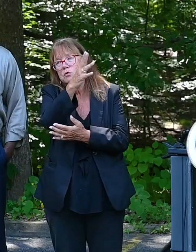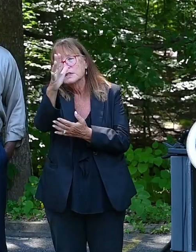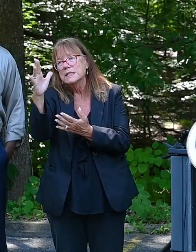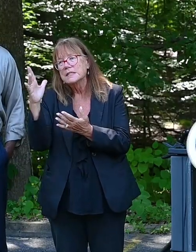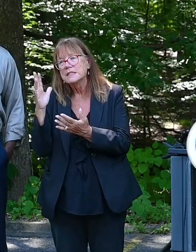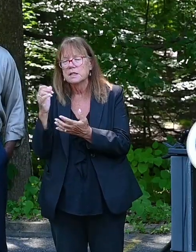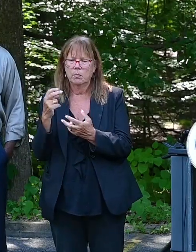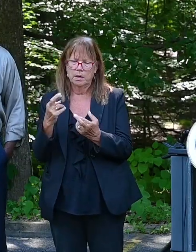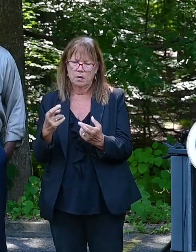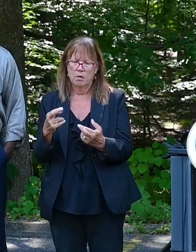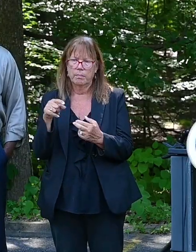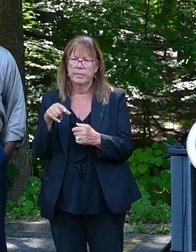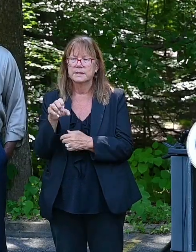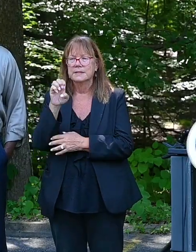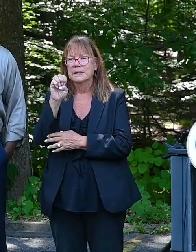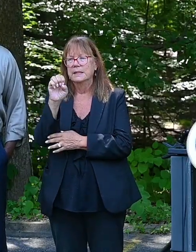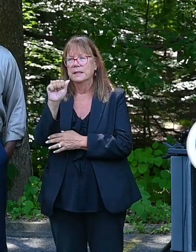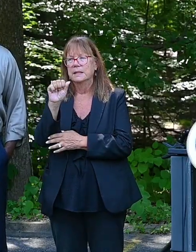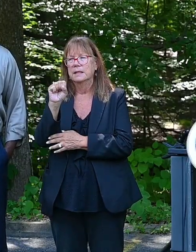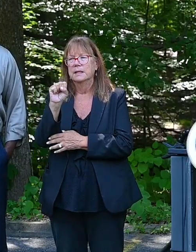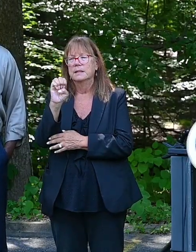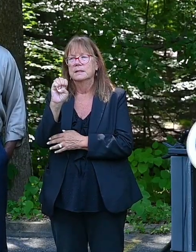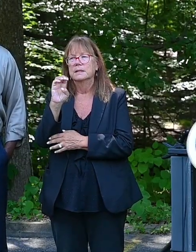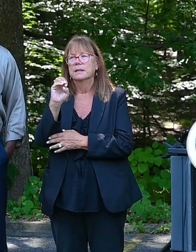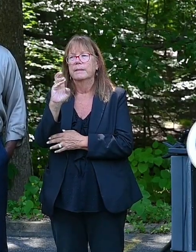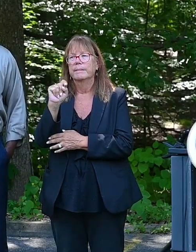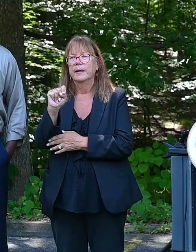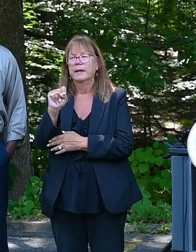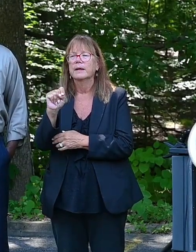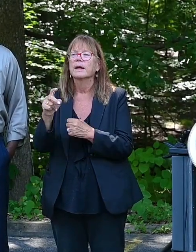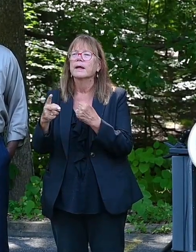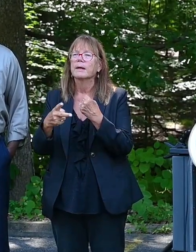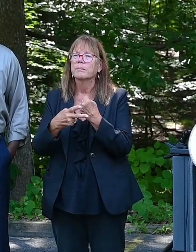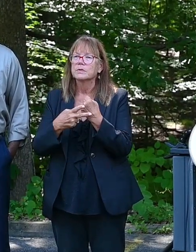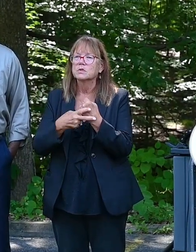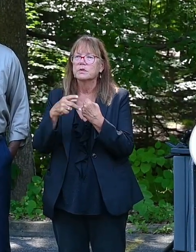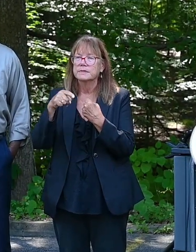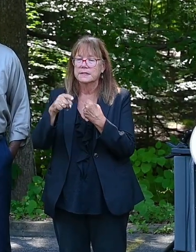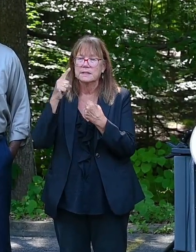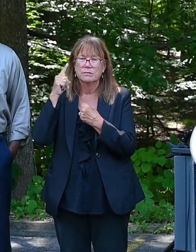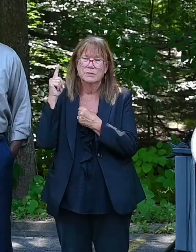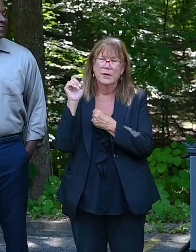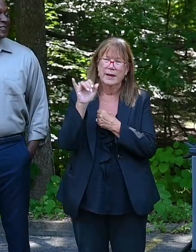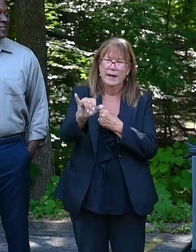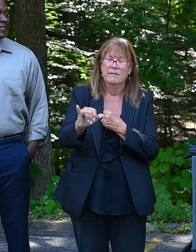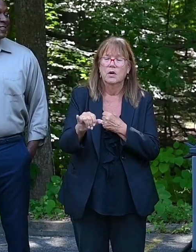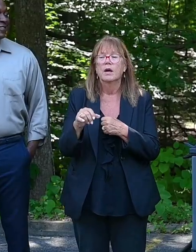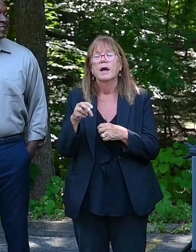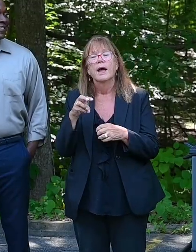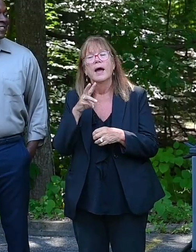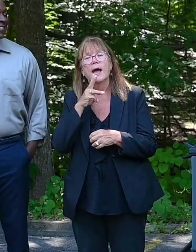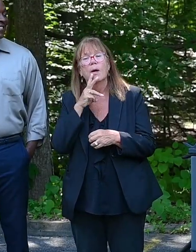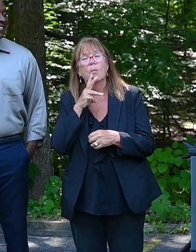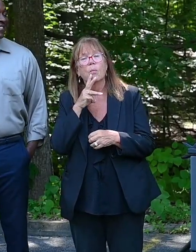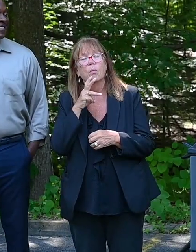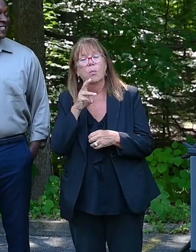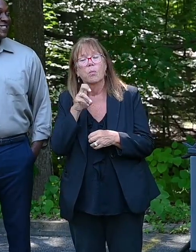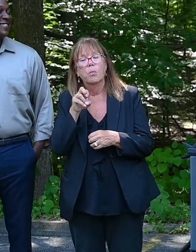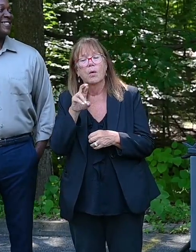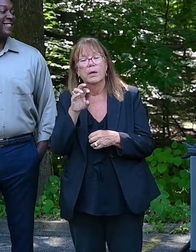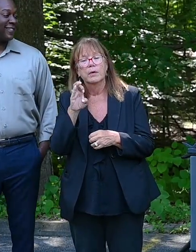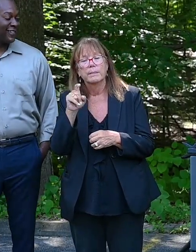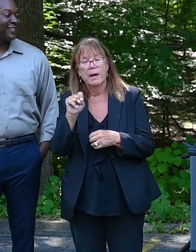us preserve it for many generations. At Watermont, our swimmers are called the bullfrogs, and we hope that this easement helps both our